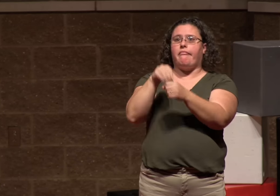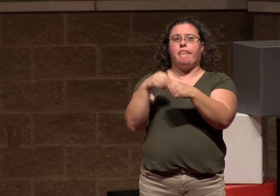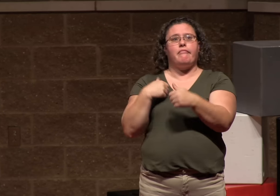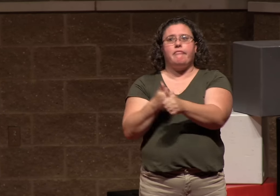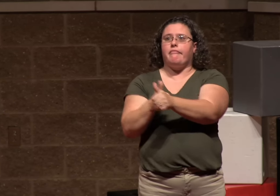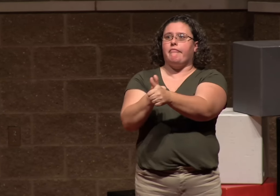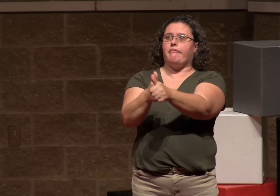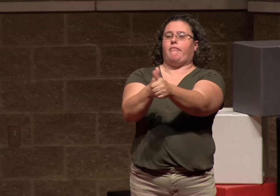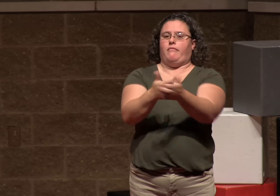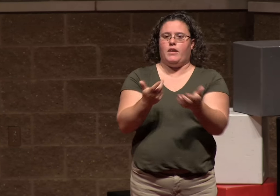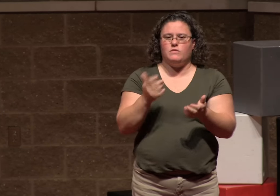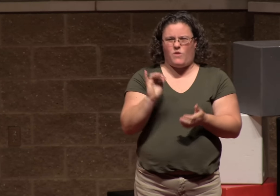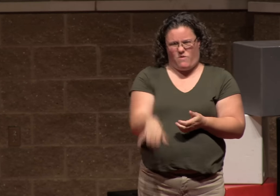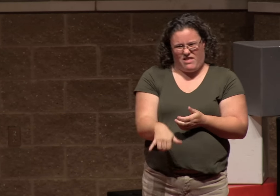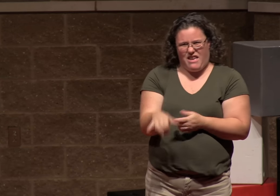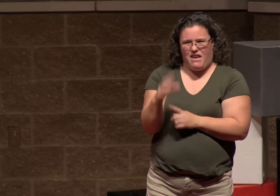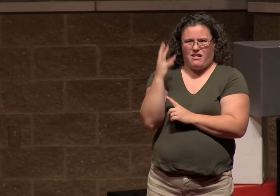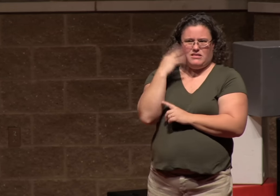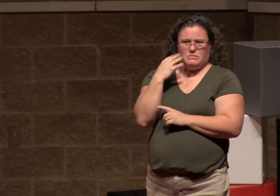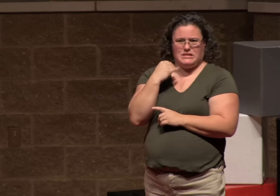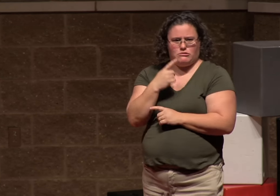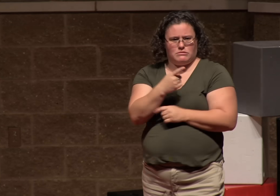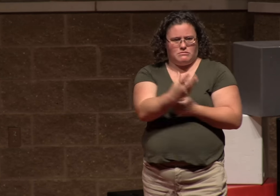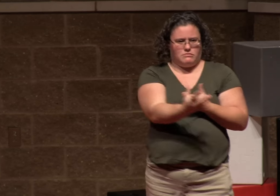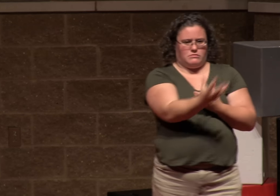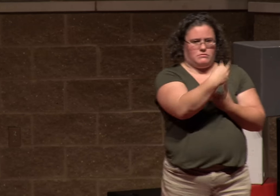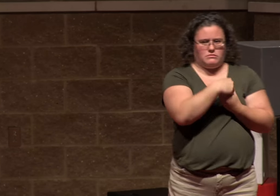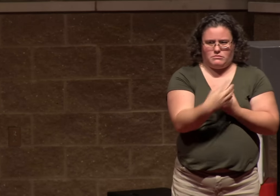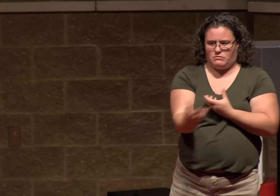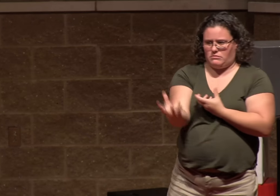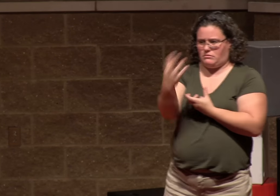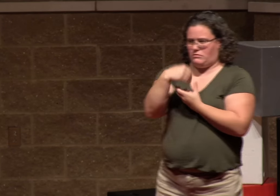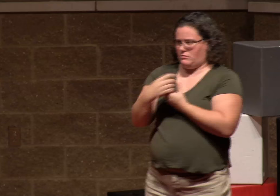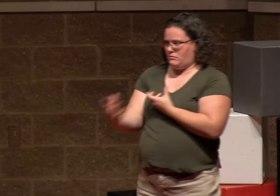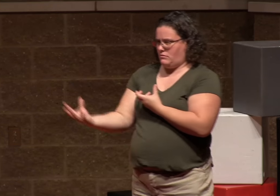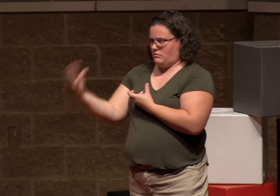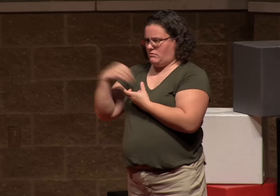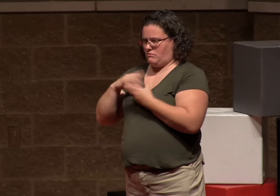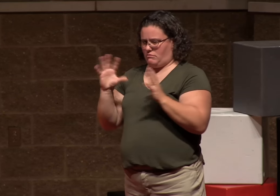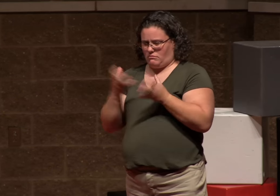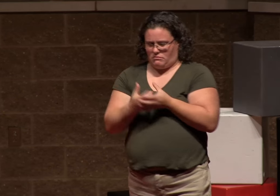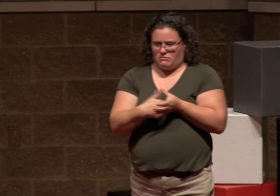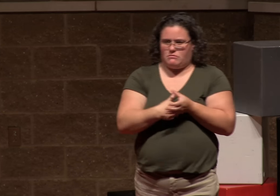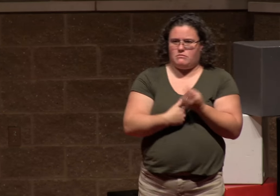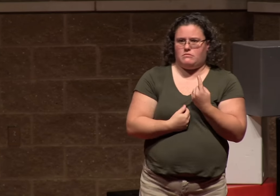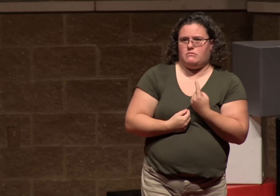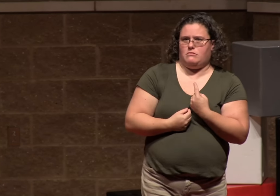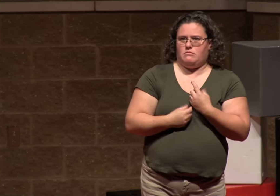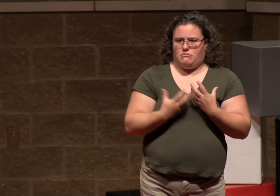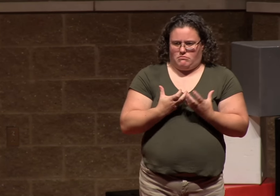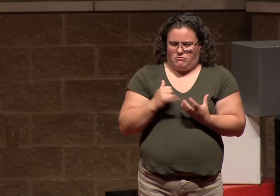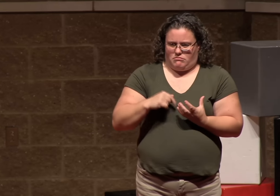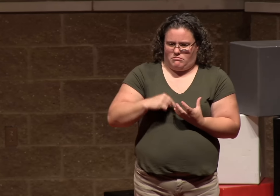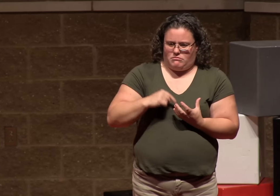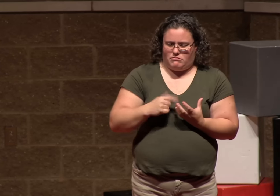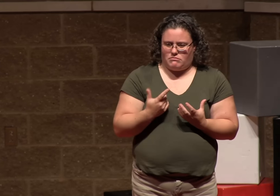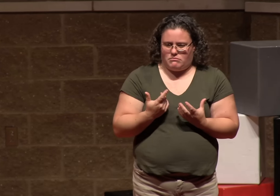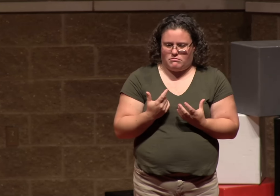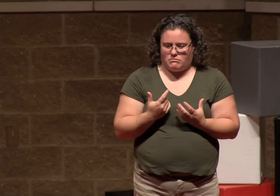them, even though they didn't know sign, that I would learn English or English through those experiences. And all of that has made